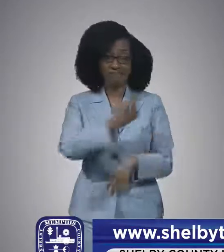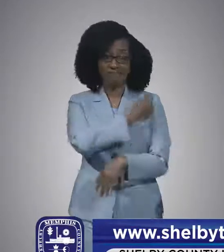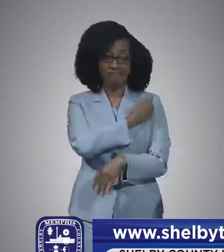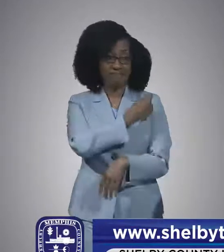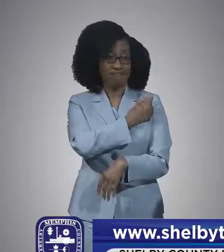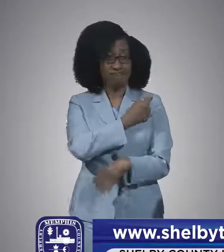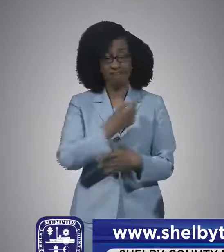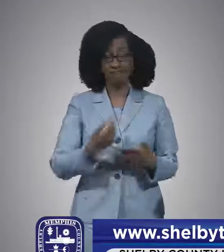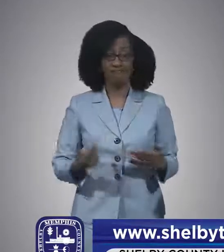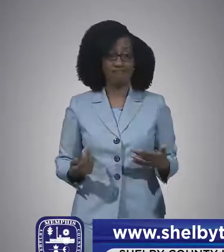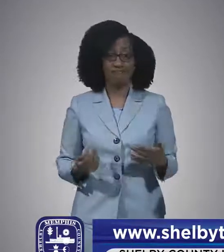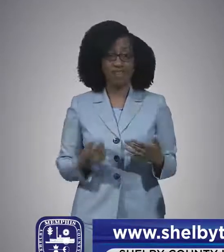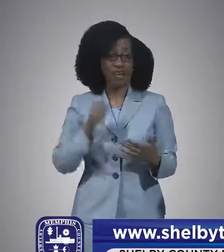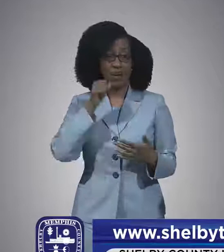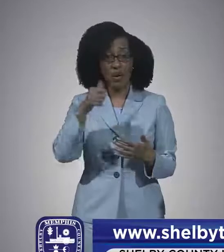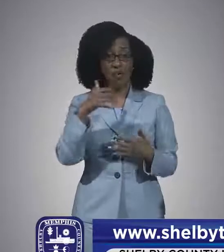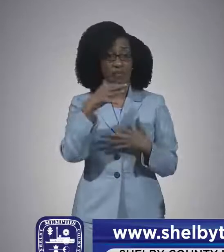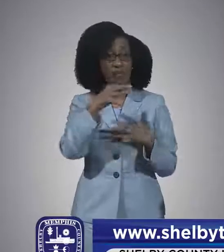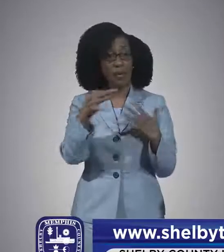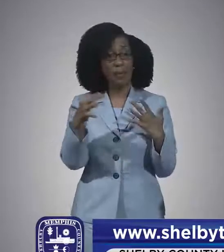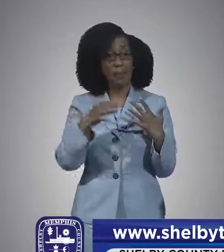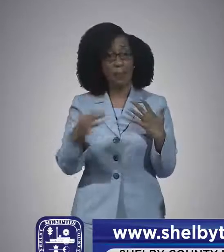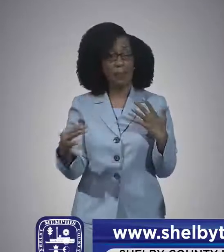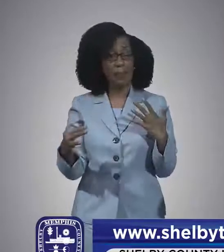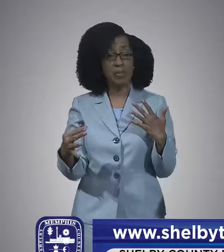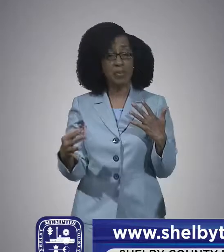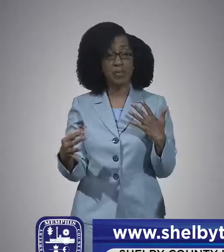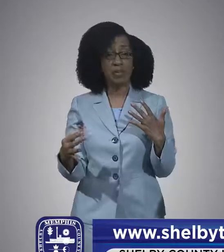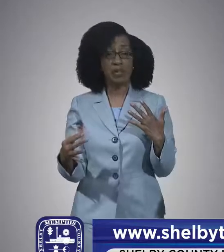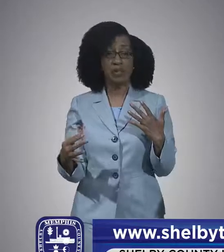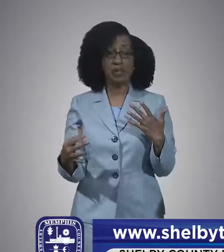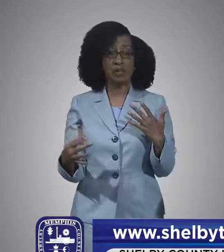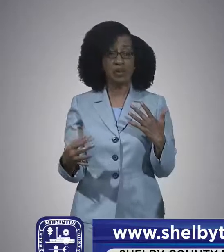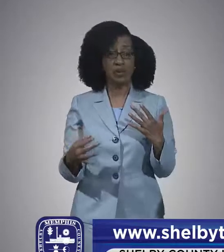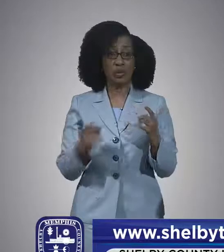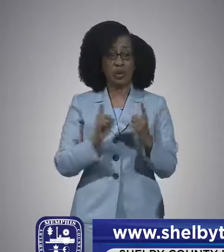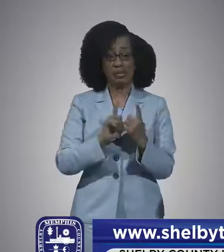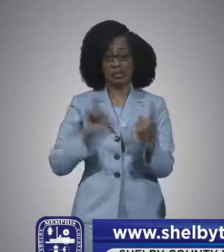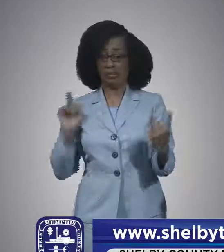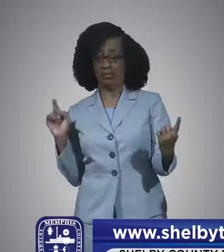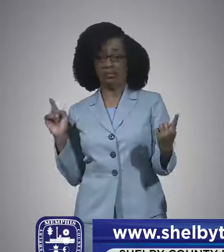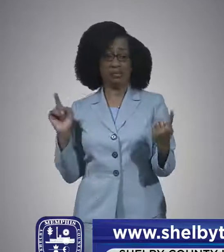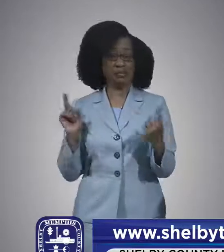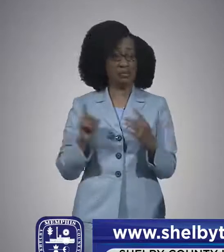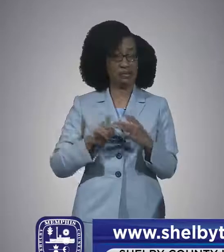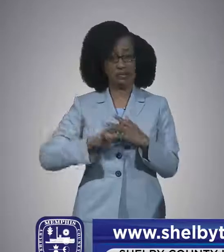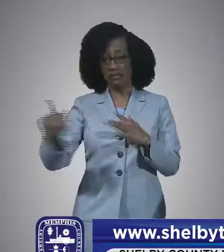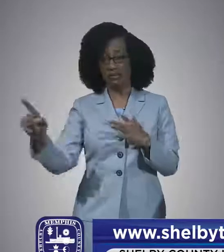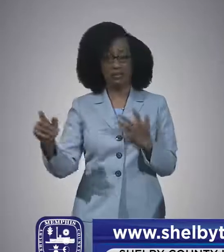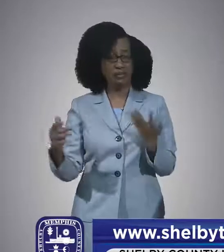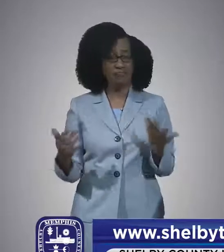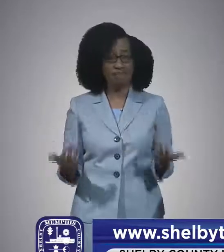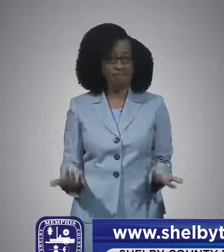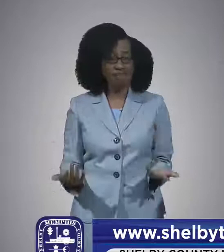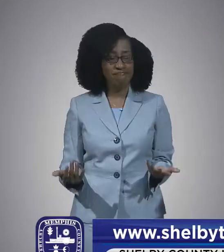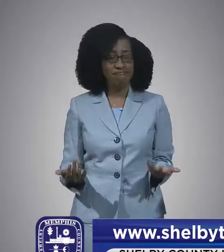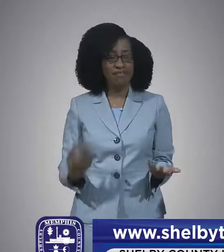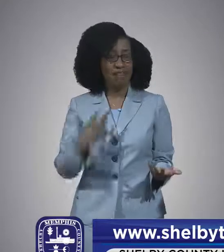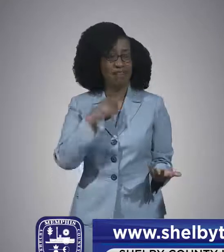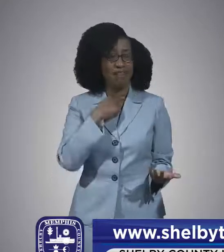who do not have the option to get away from someone all the time, regardless of vaccination